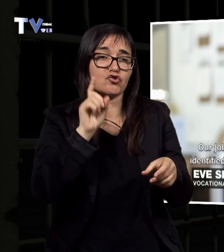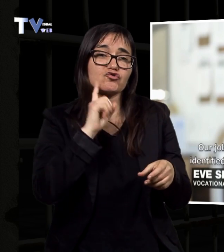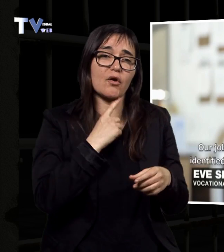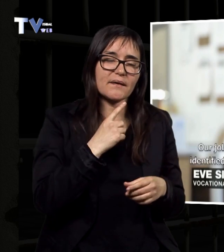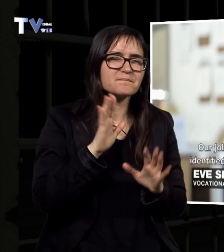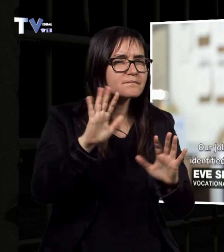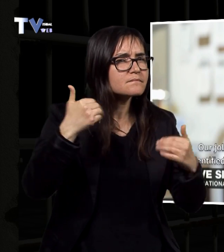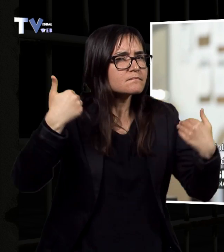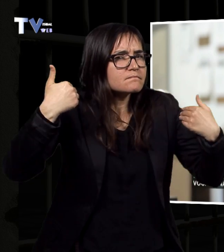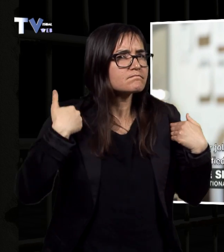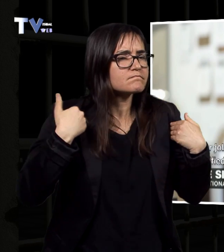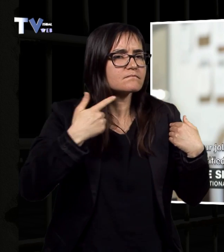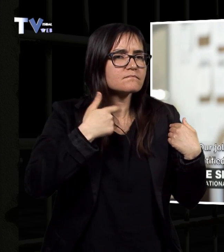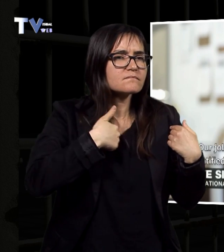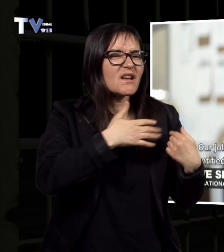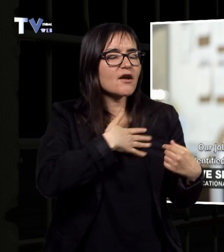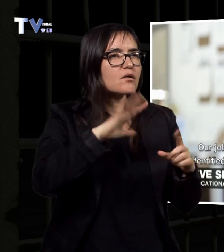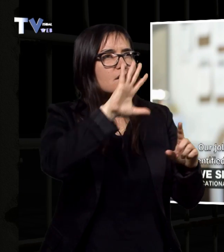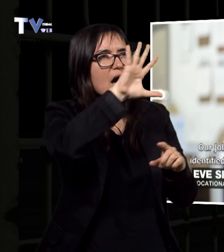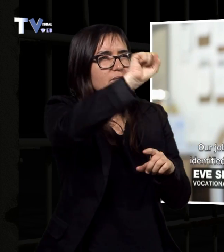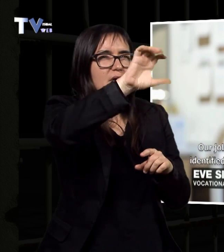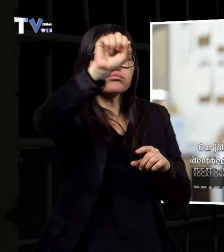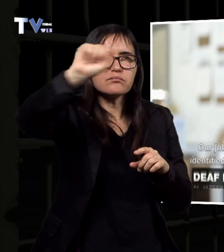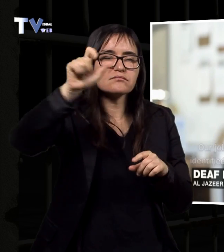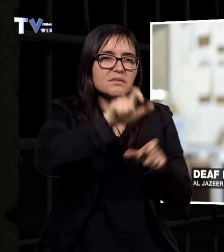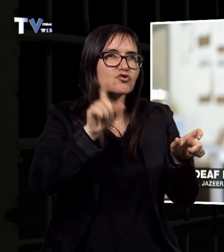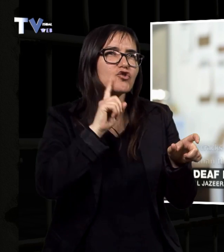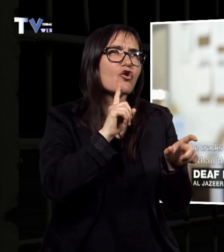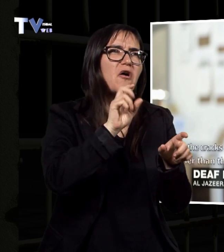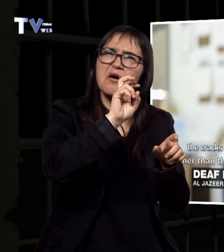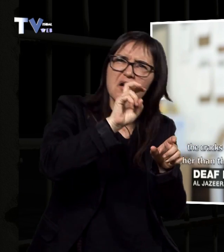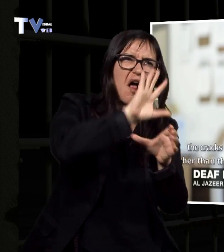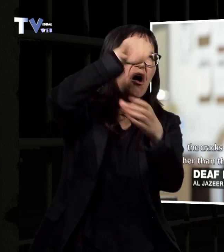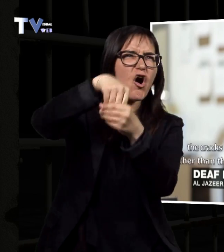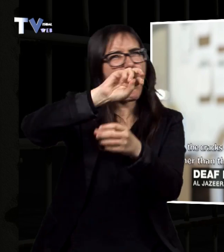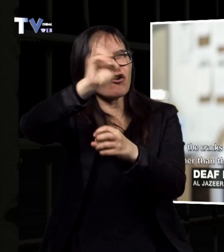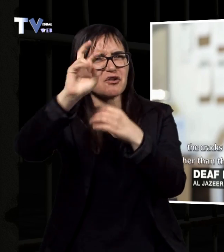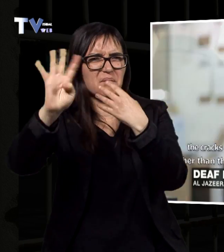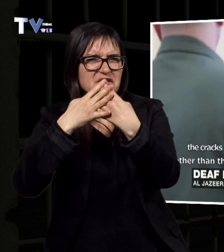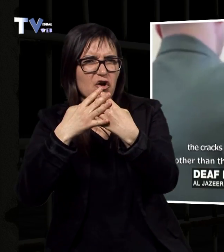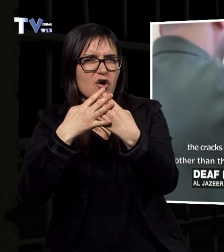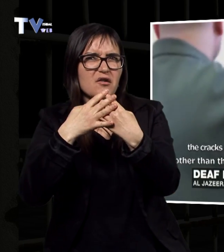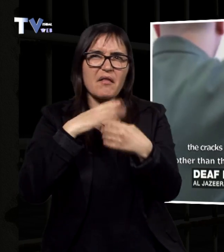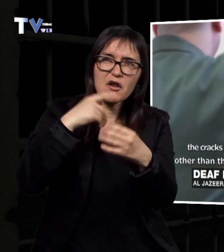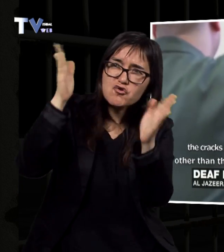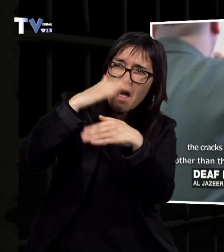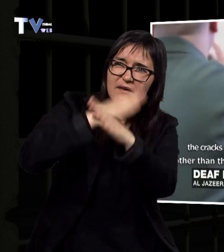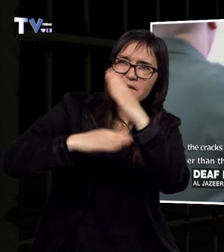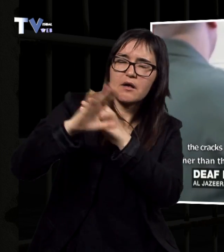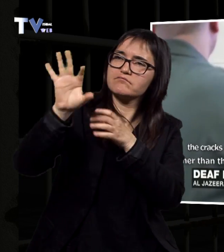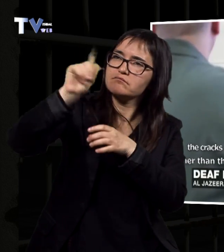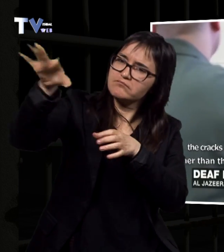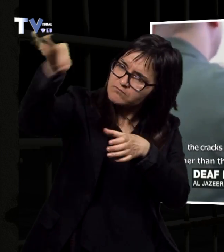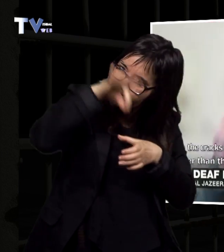sure that they've been identified correctly and that they don't slip through the cracks and go to any other facility other than those designated for persons with